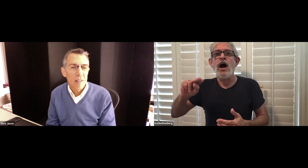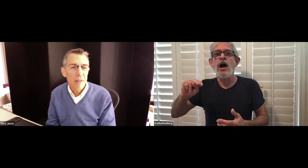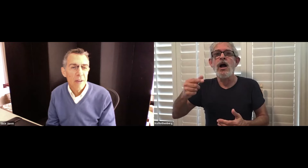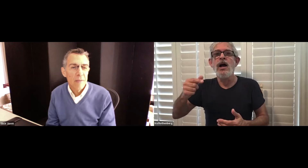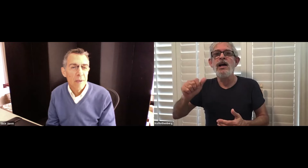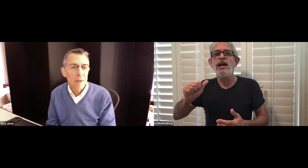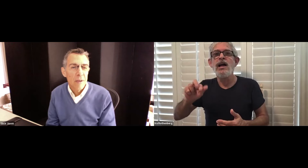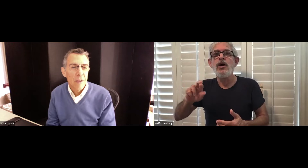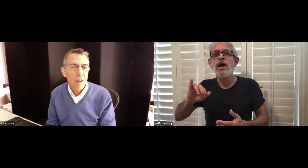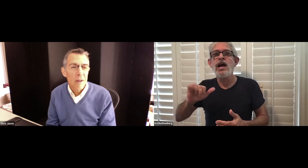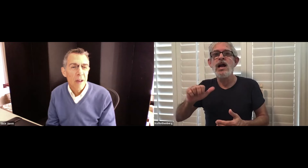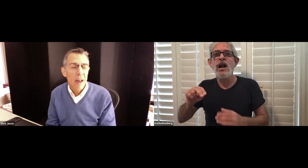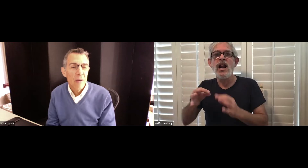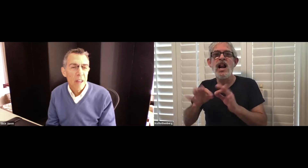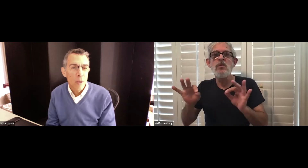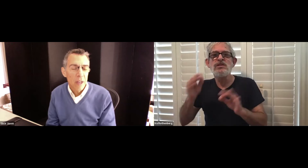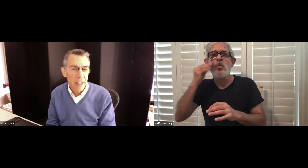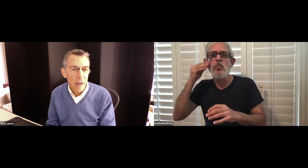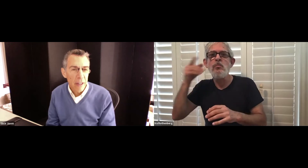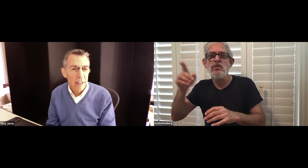Bratislava, and they spoke Hungarian,